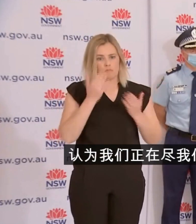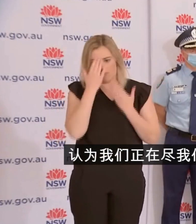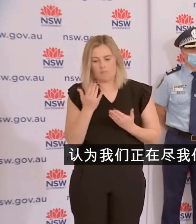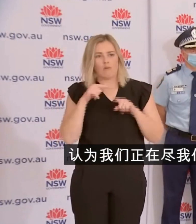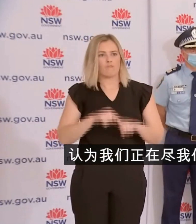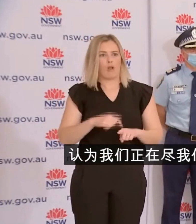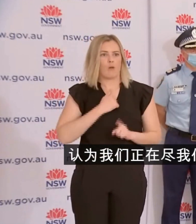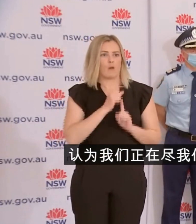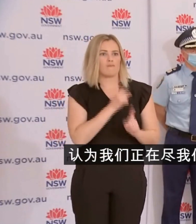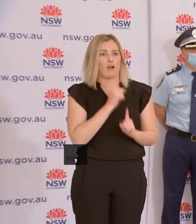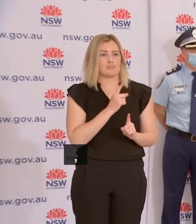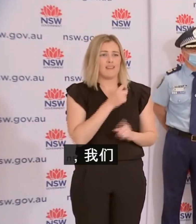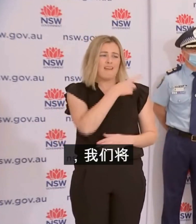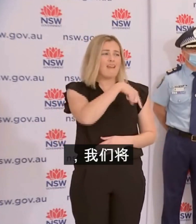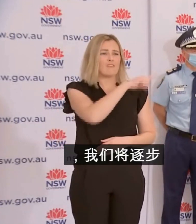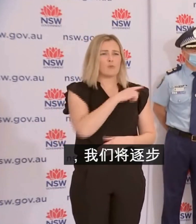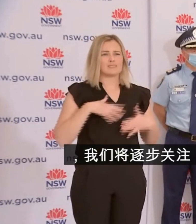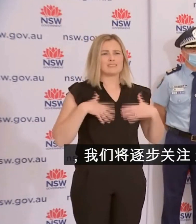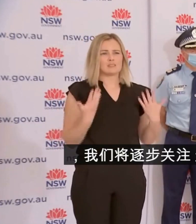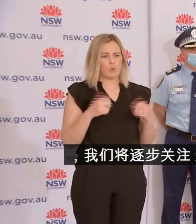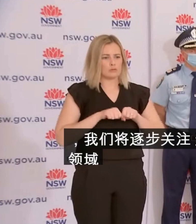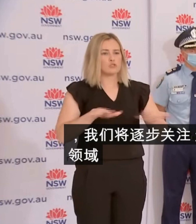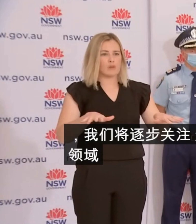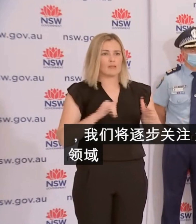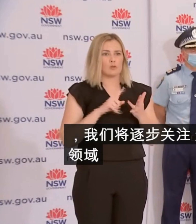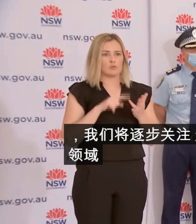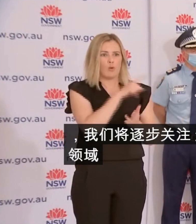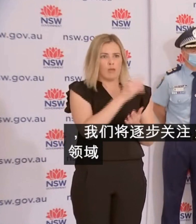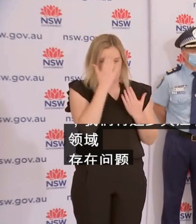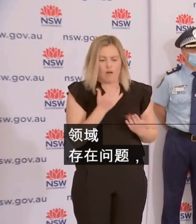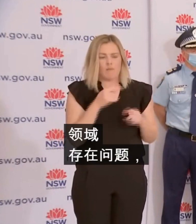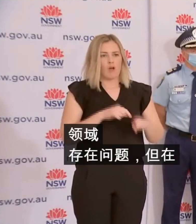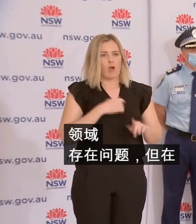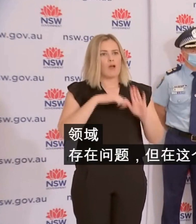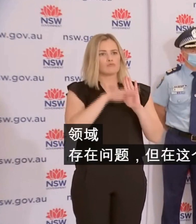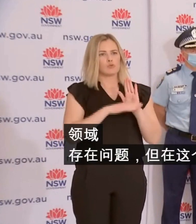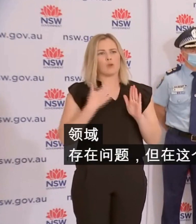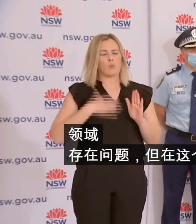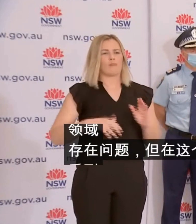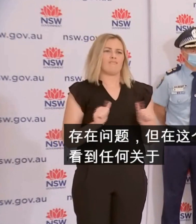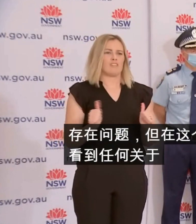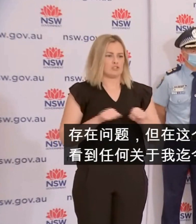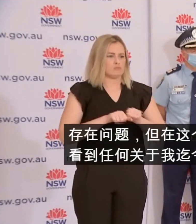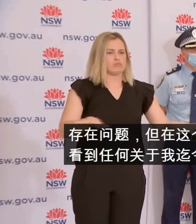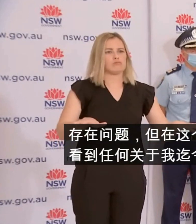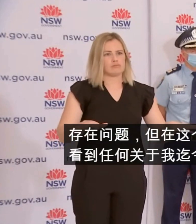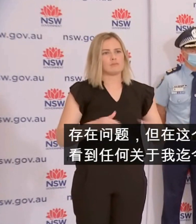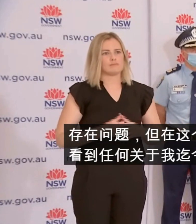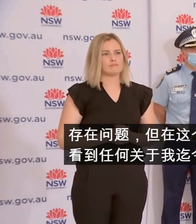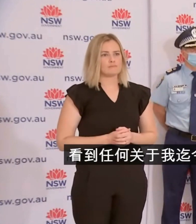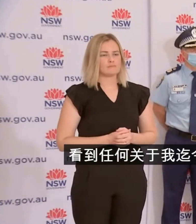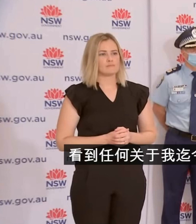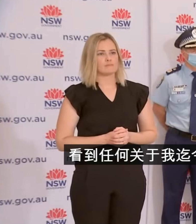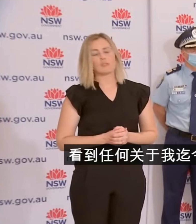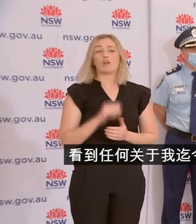could possibly do as quickly as possible, and we will progressively look at those areas that have problems. But at this stage, I don't see any reason, on the advice